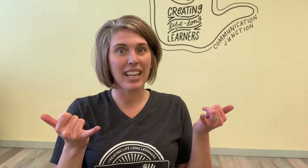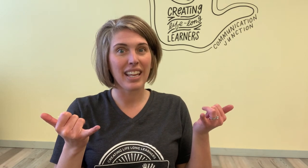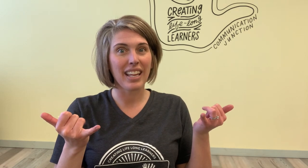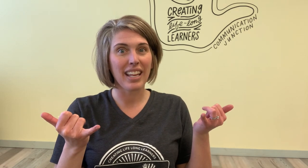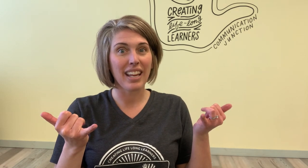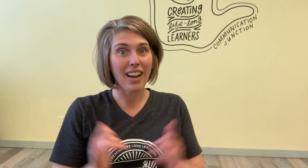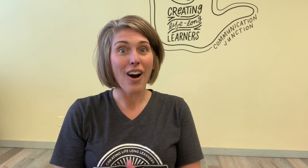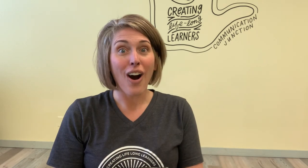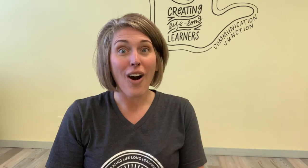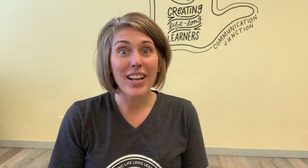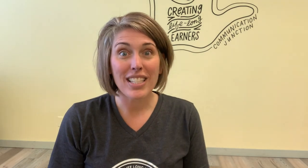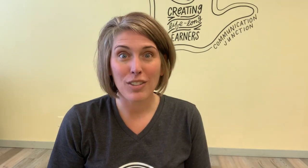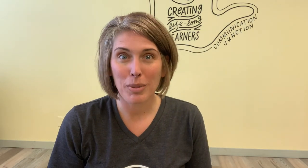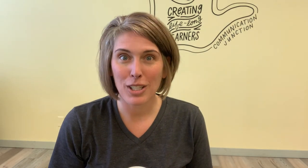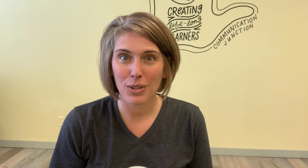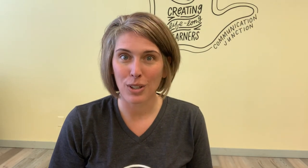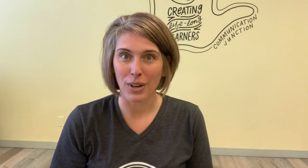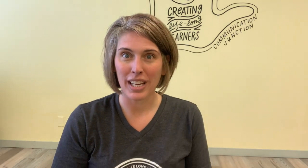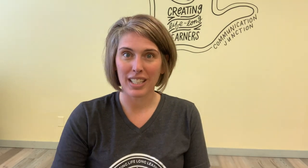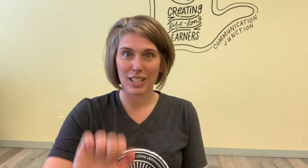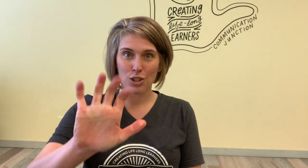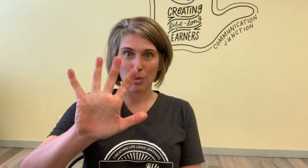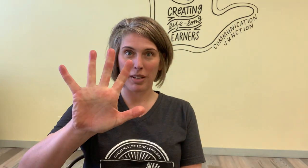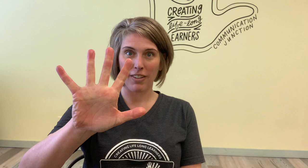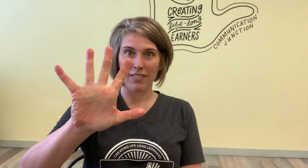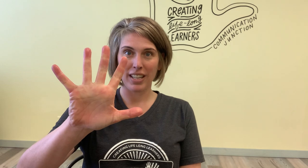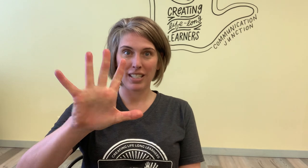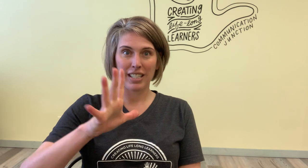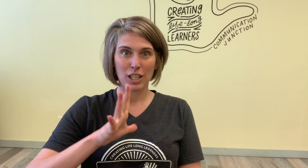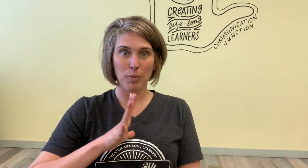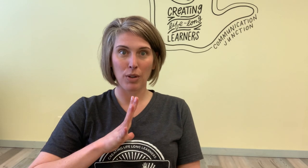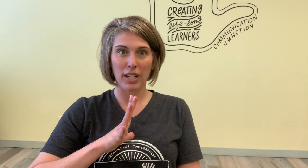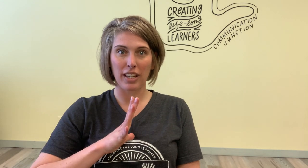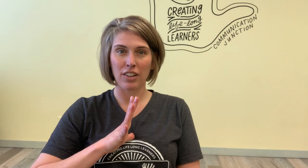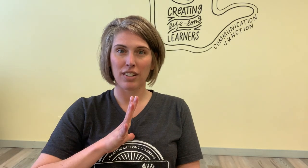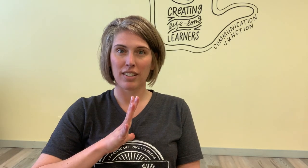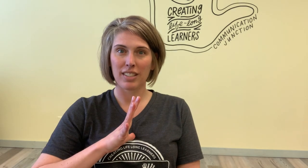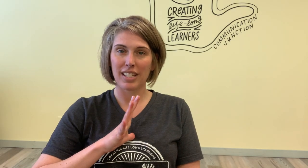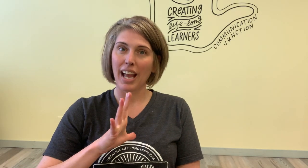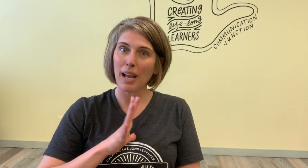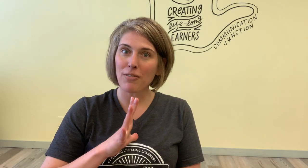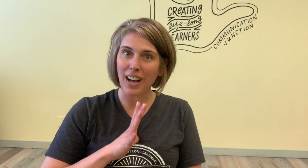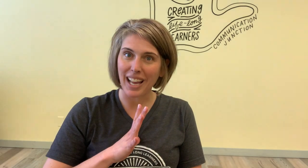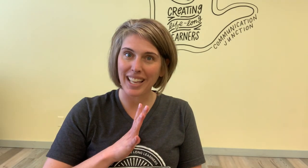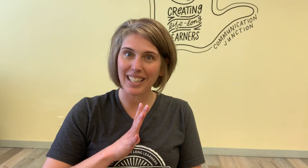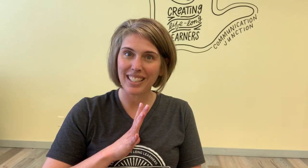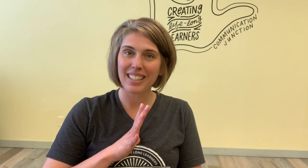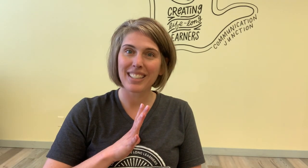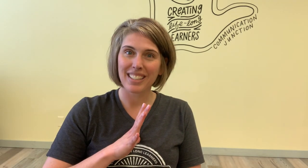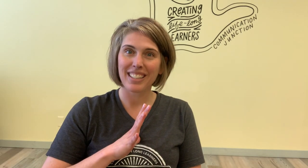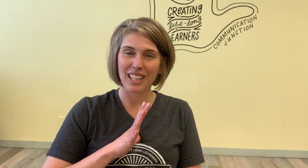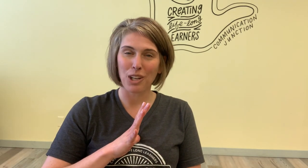today? Is everybody doing great? Can you show me a five hand? Can you put it right here? Say, I'm fine. Here